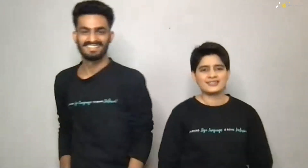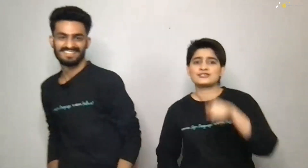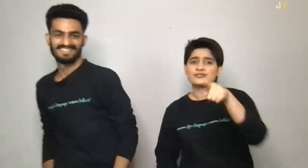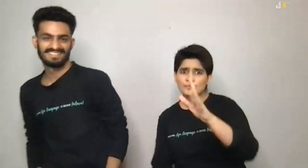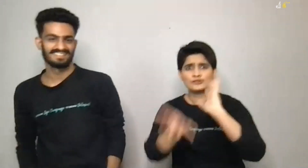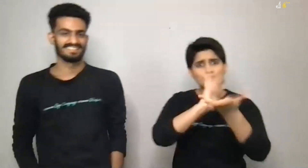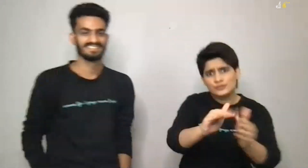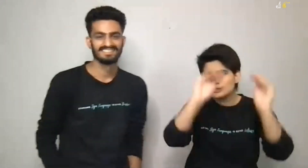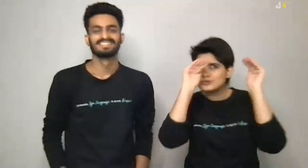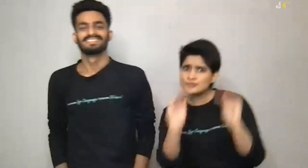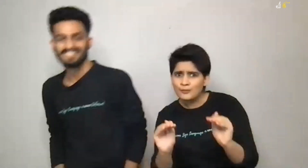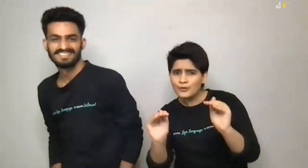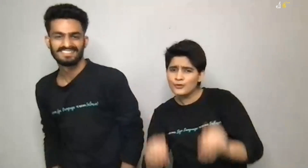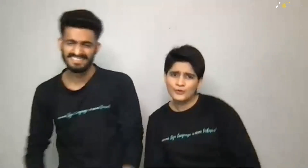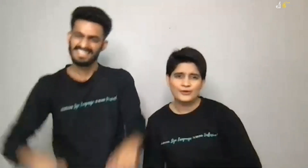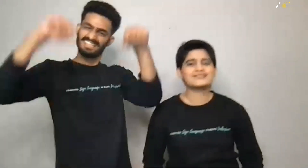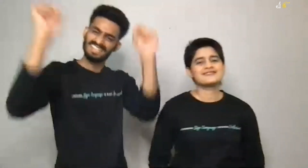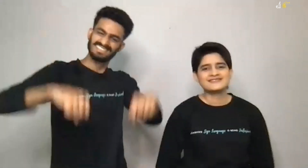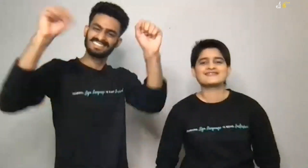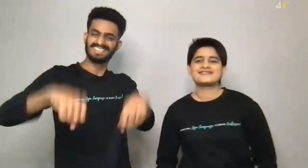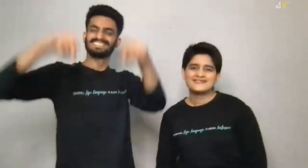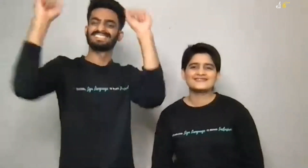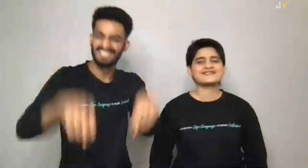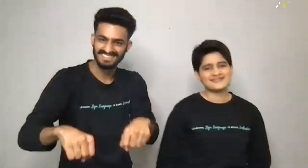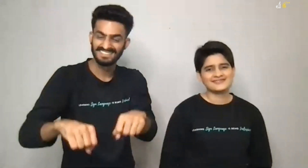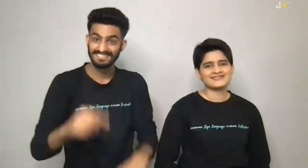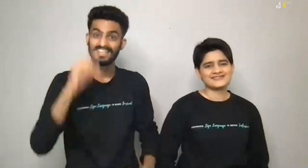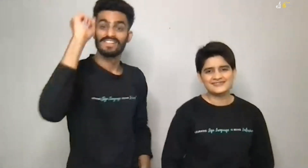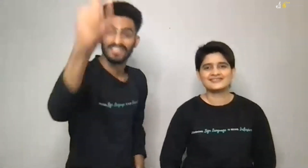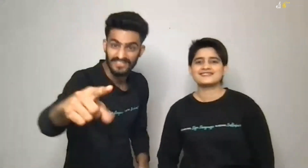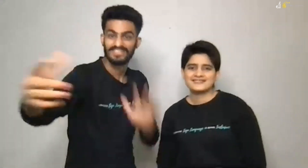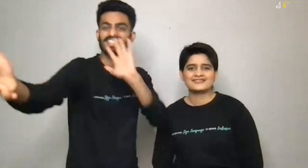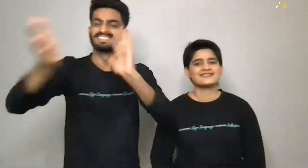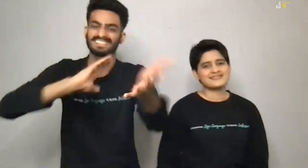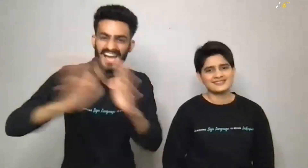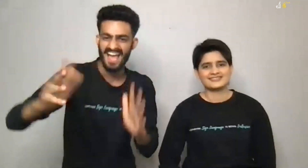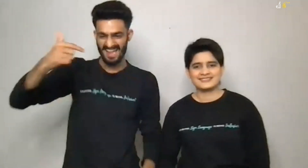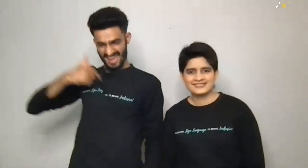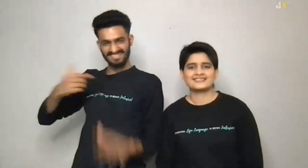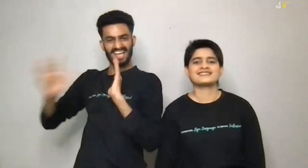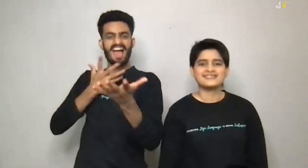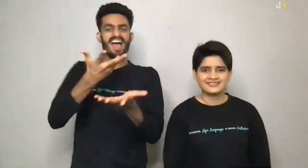Learn, learn, learn. You support sign language. Yes, yes, yes.